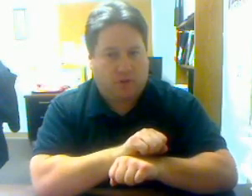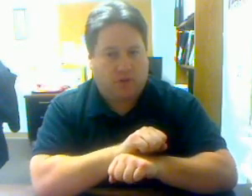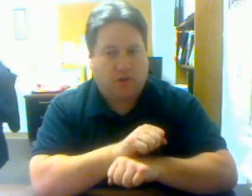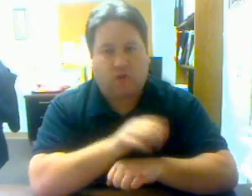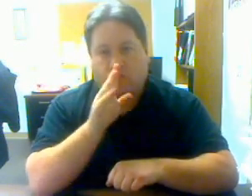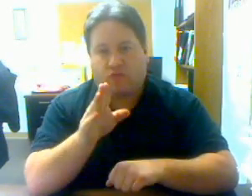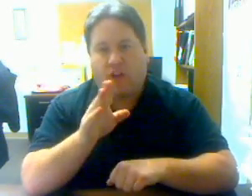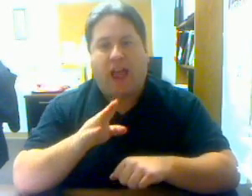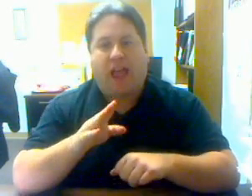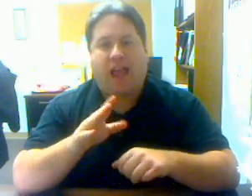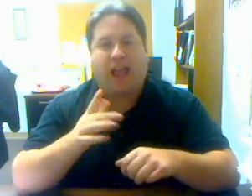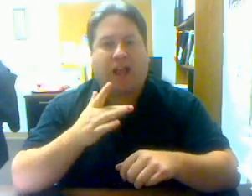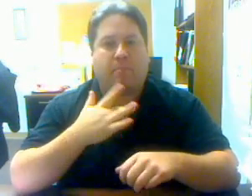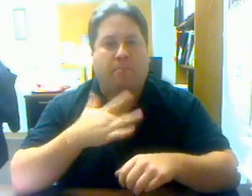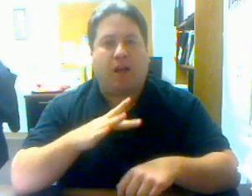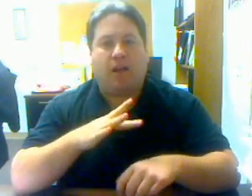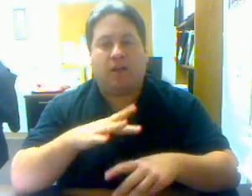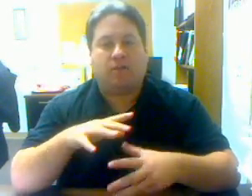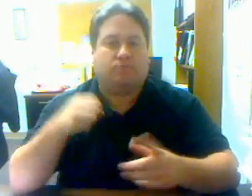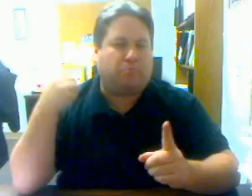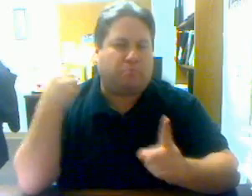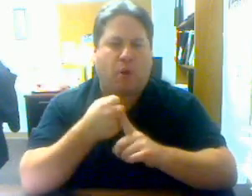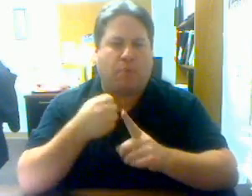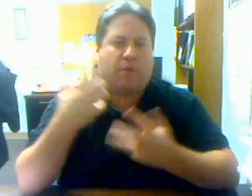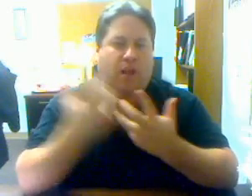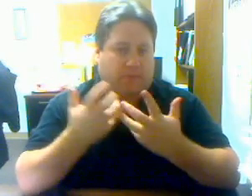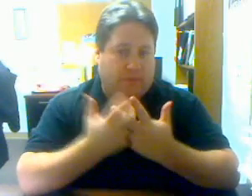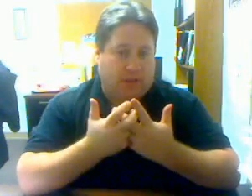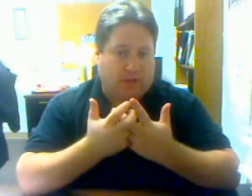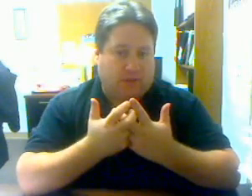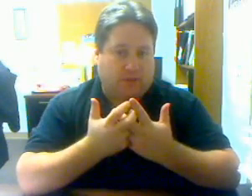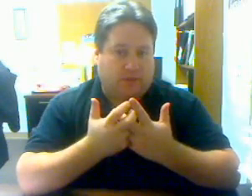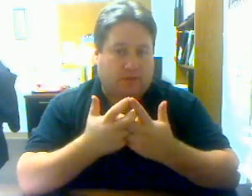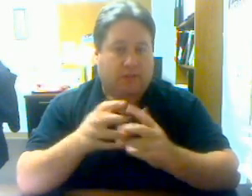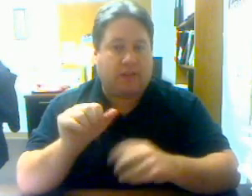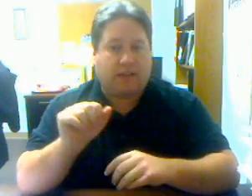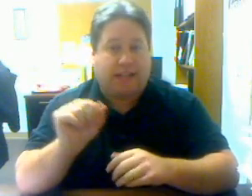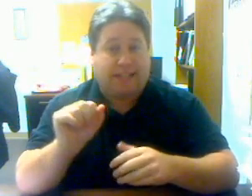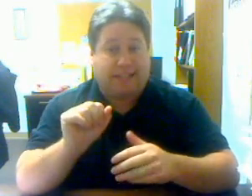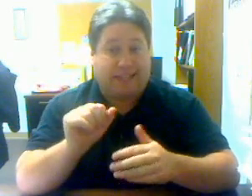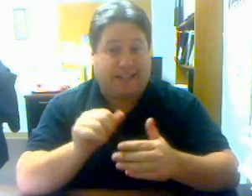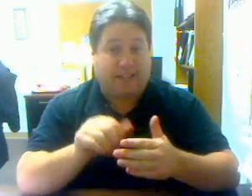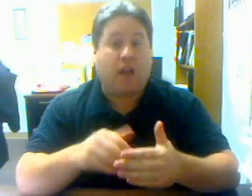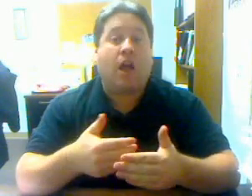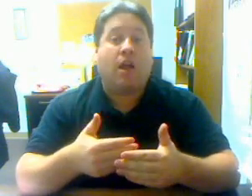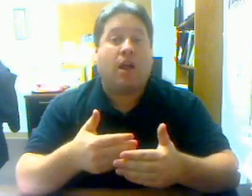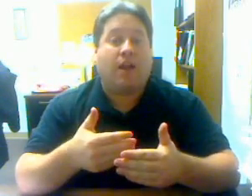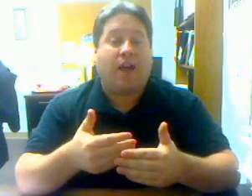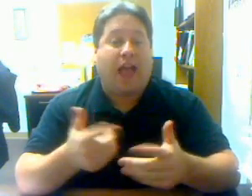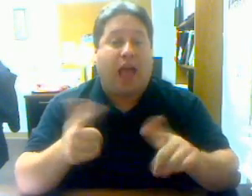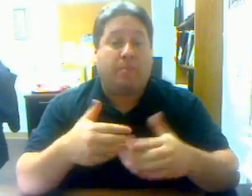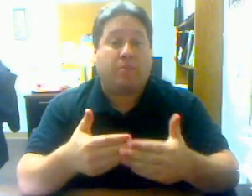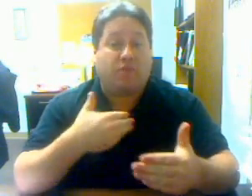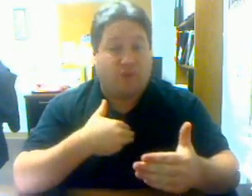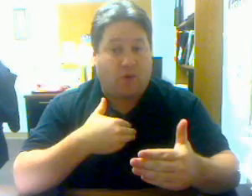we know that the antecedent is going to the dentist. If we're hungry, we're going to go get something to eat. So